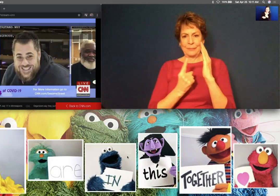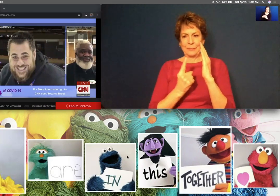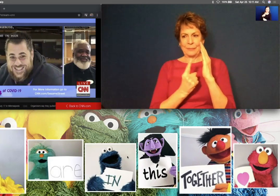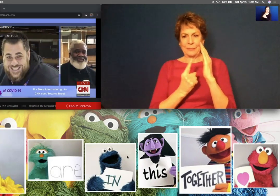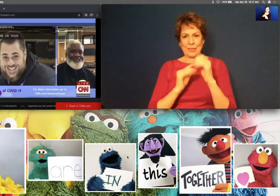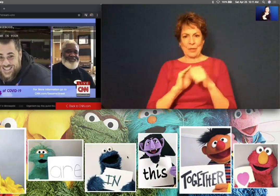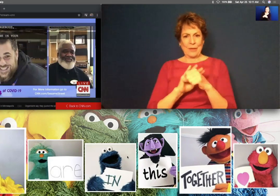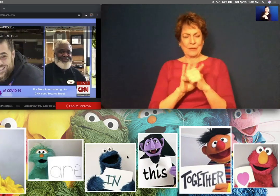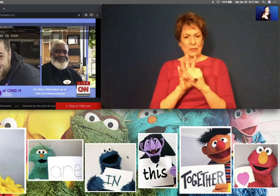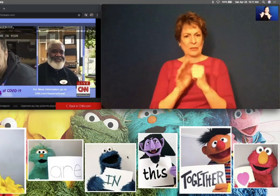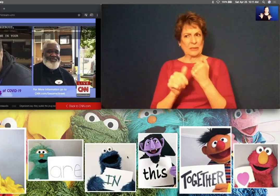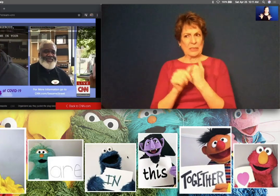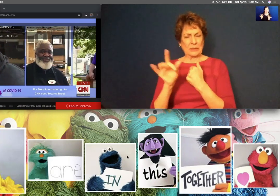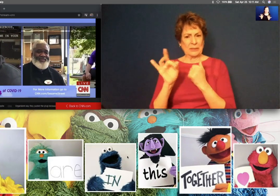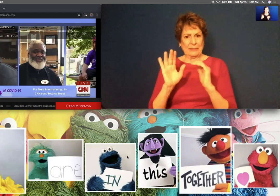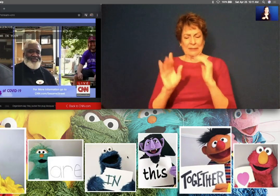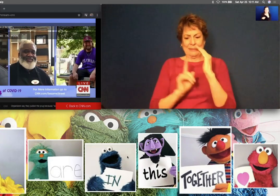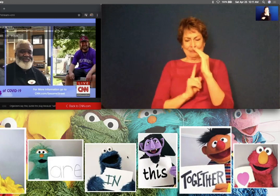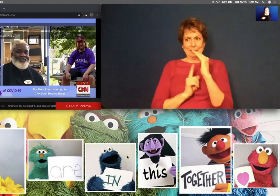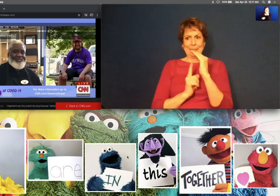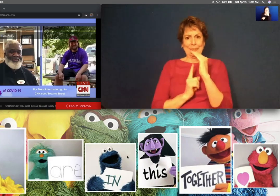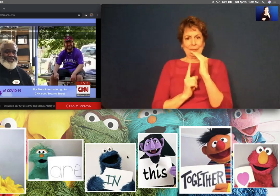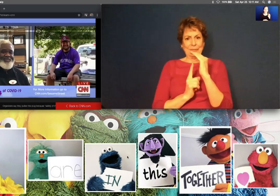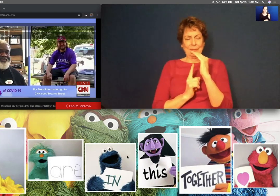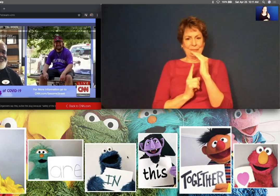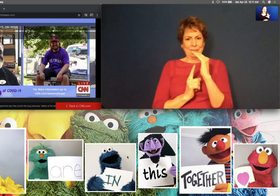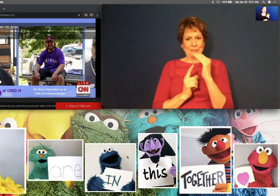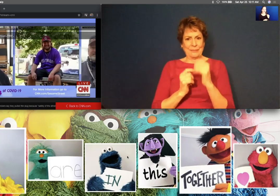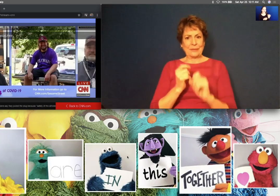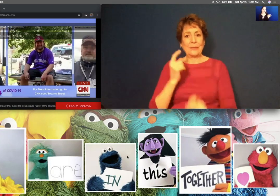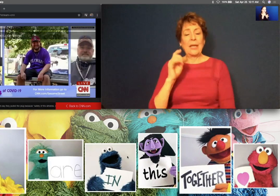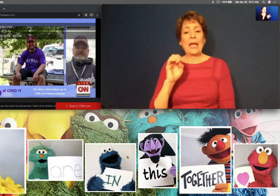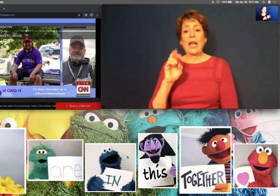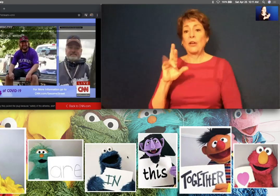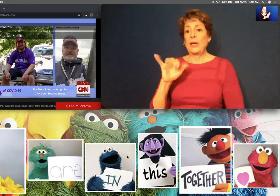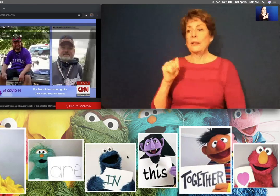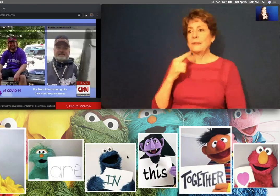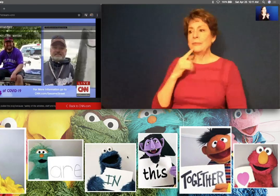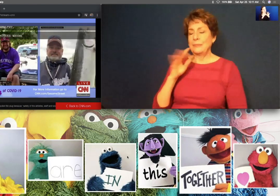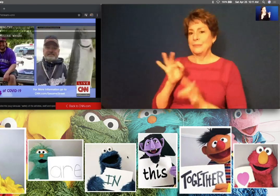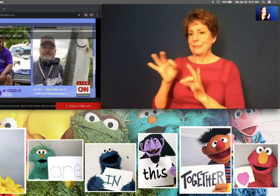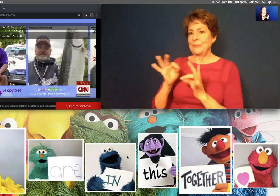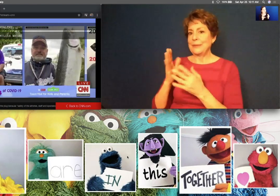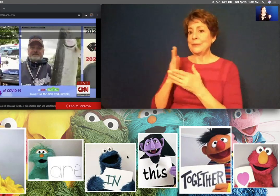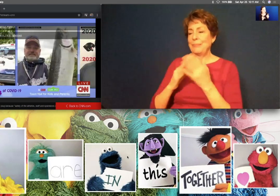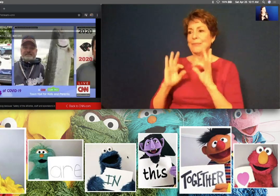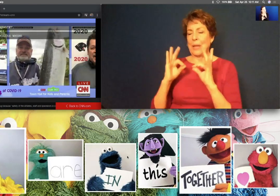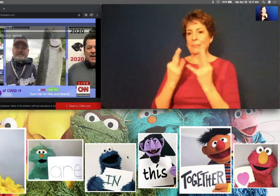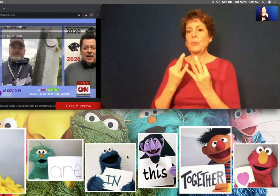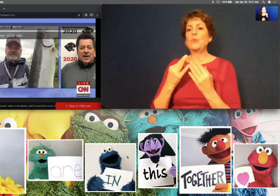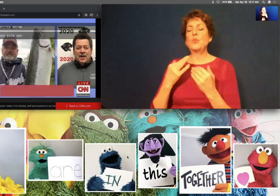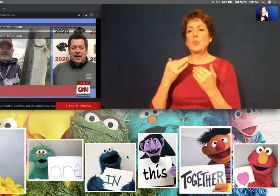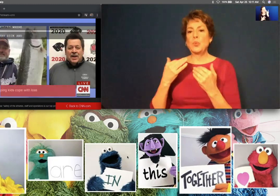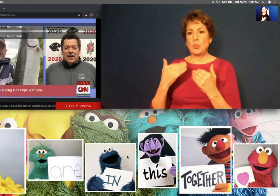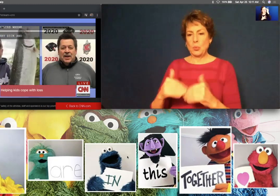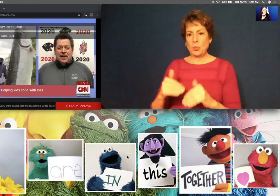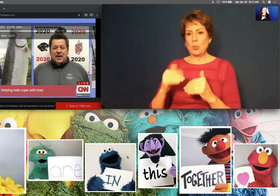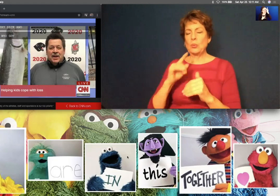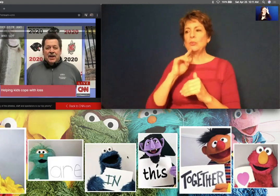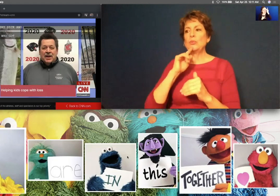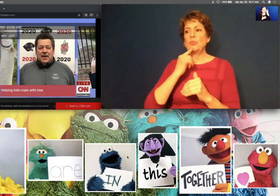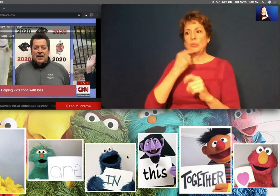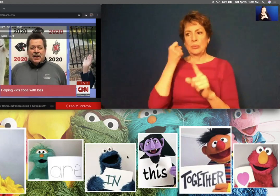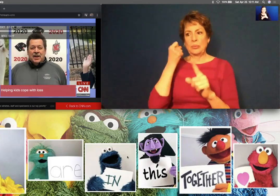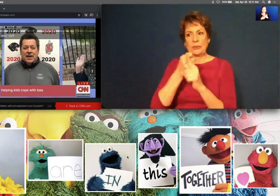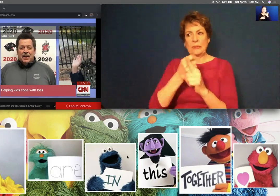though, where people are getting very sick, and sometimes the people who got sick are no longer with us, and so their families are sad, and they're having a